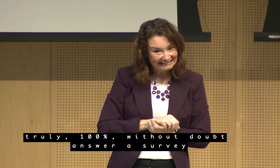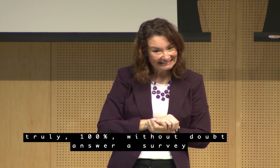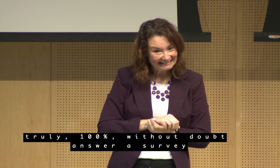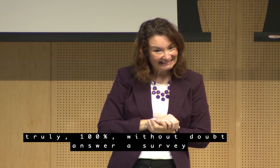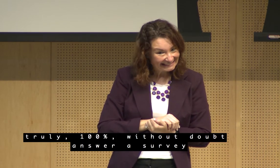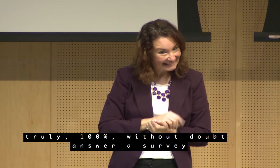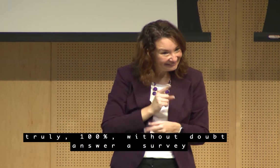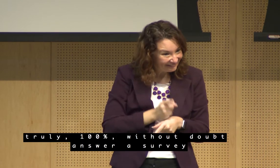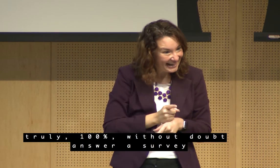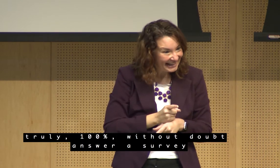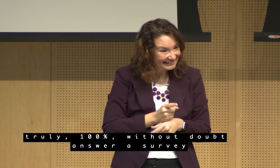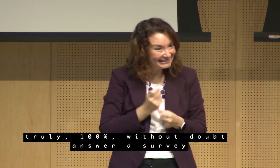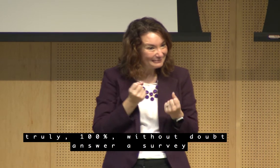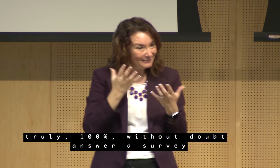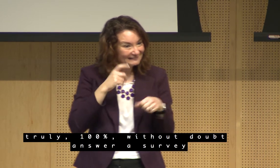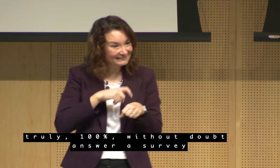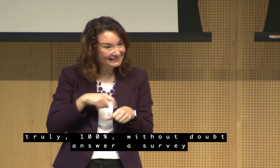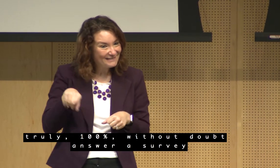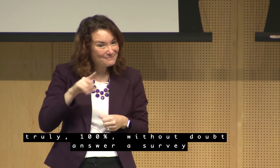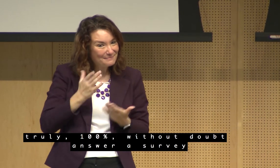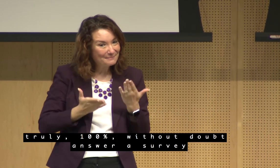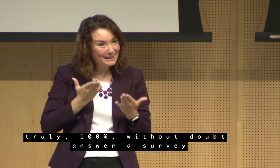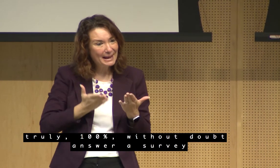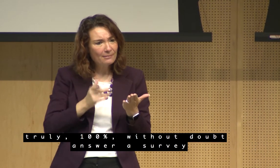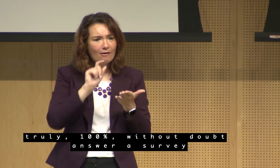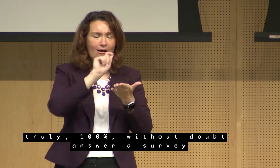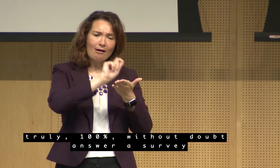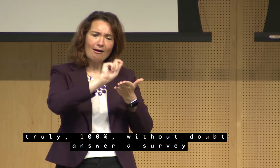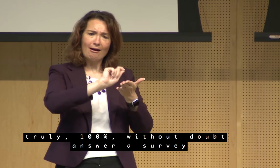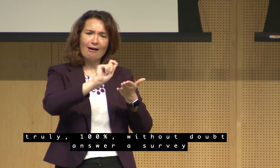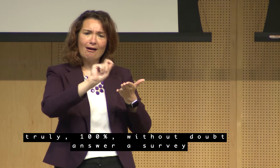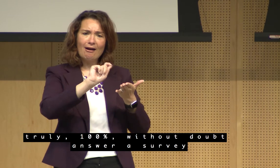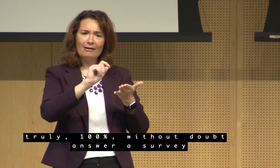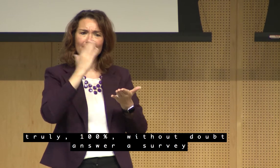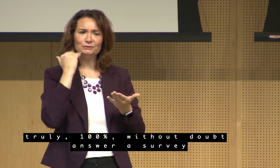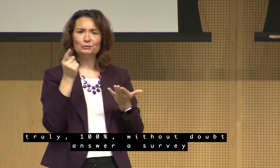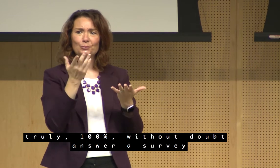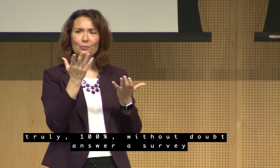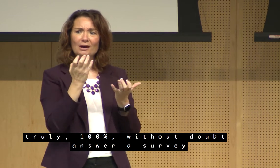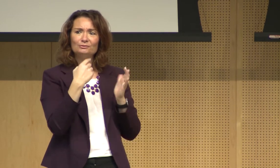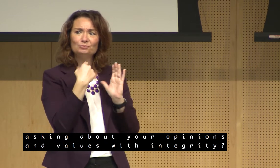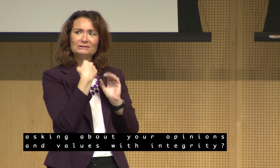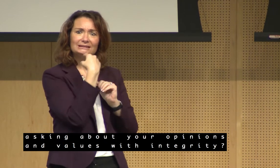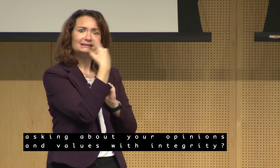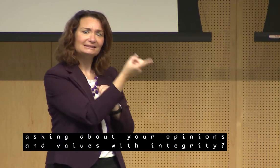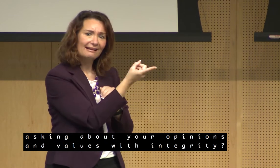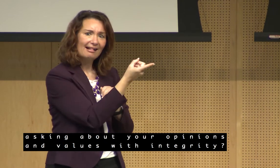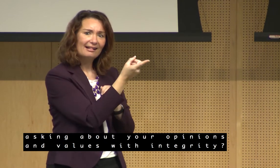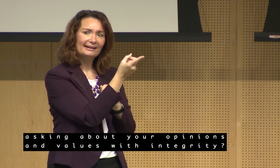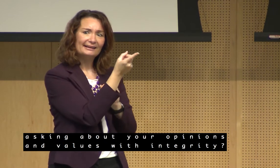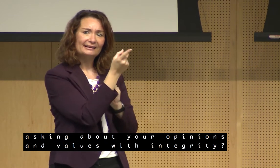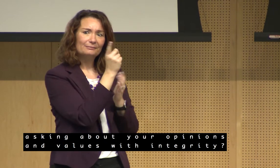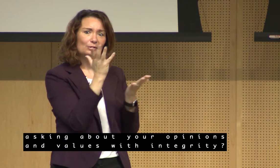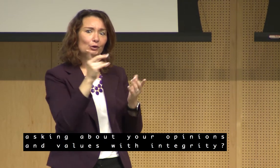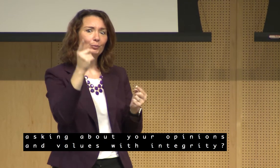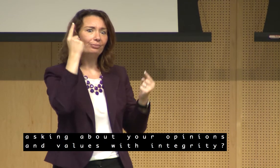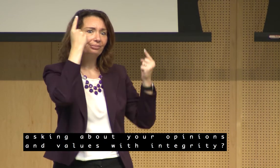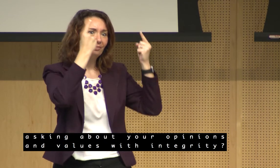truly, 100%, without doubt, answer a survey asking about your opinions and values with